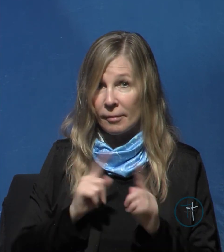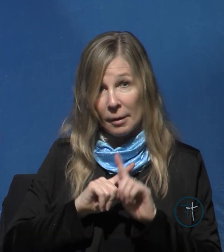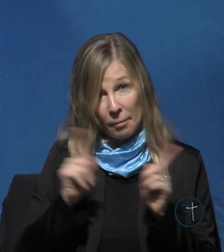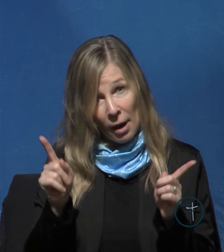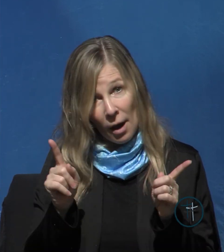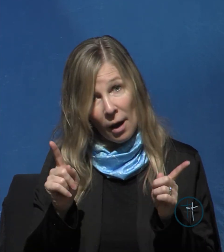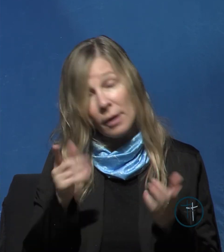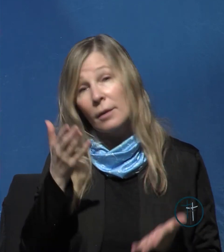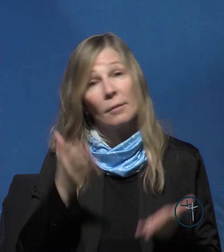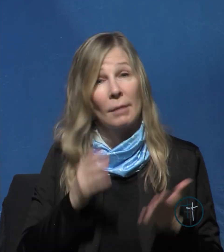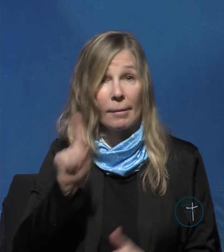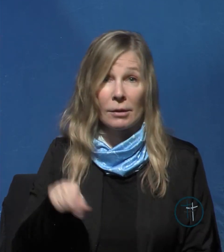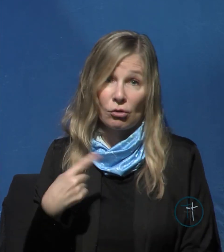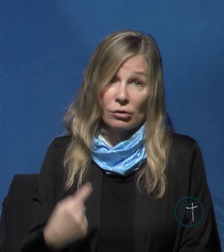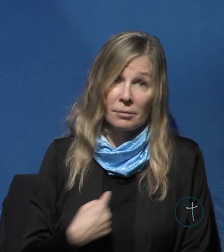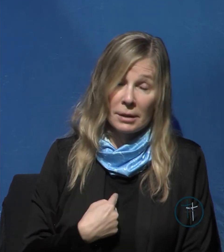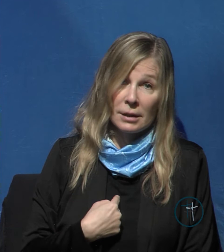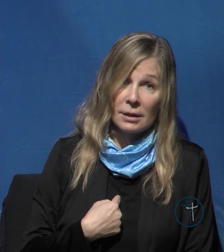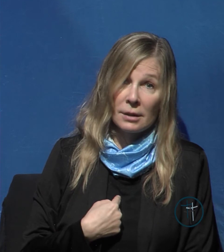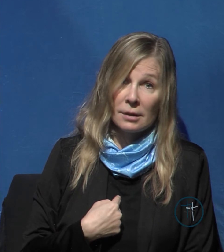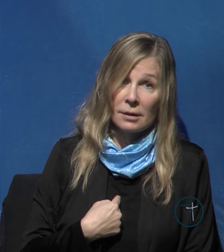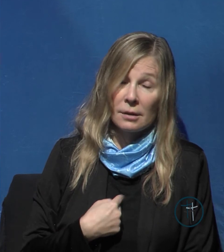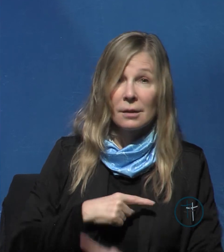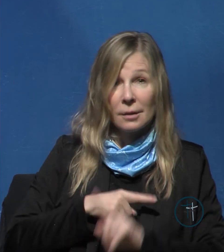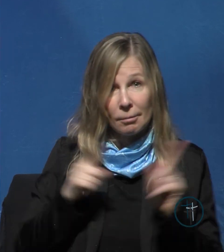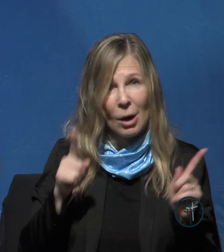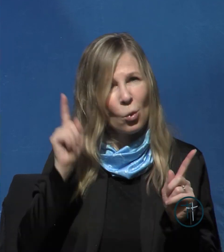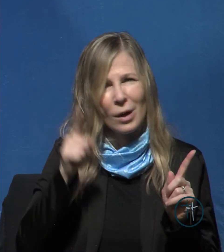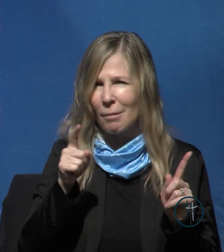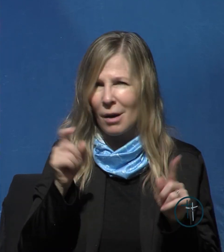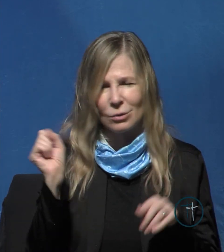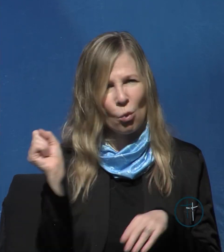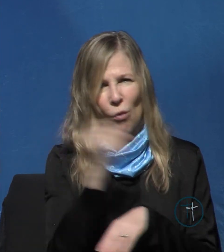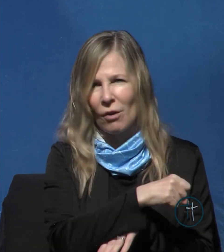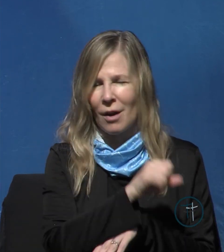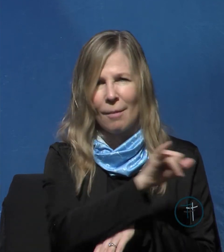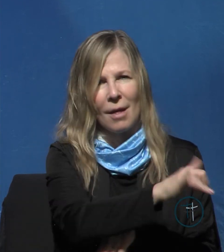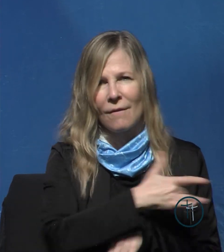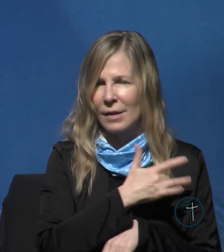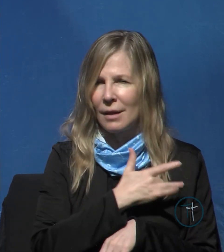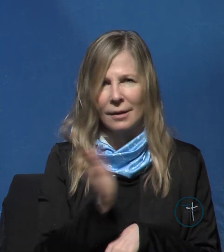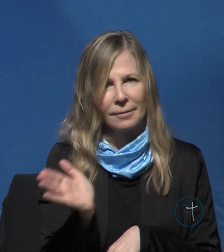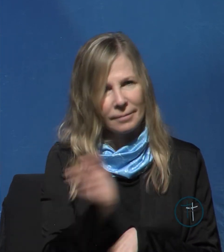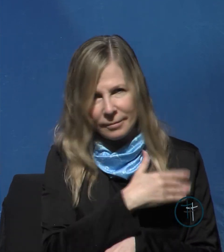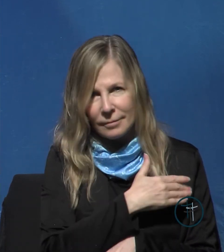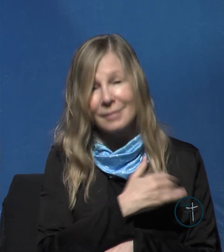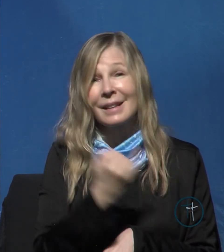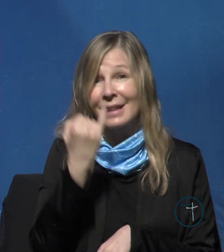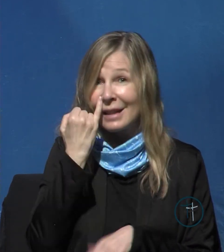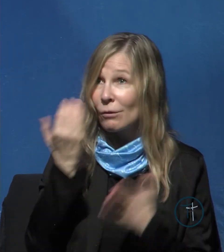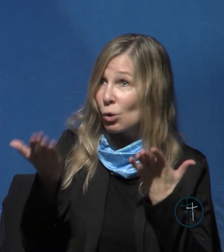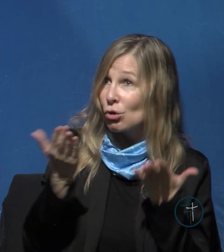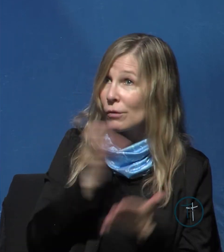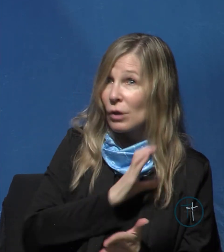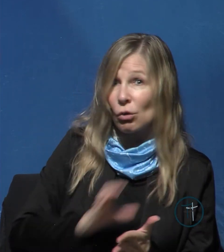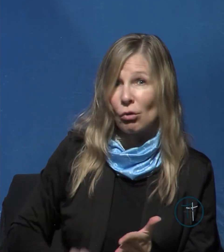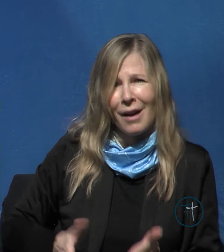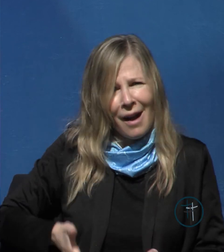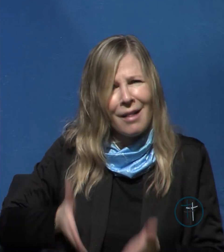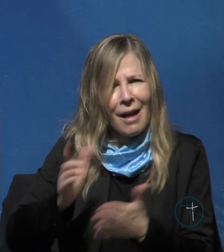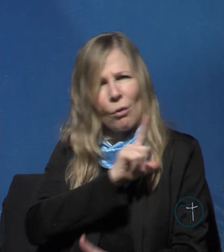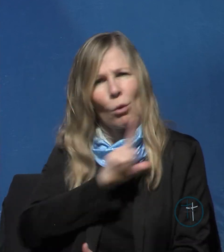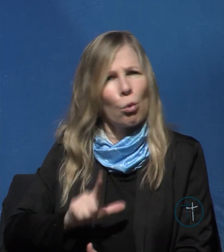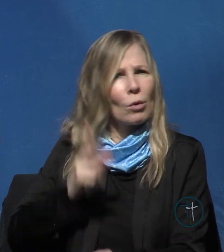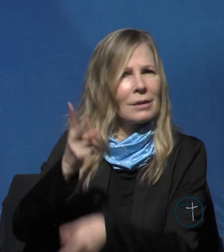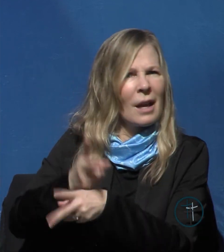Or perhaps it's just me. We have to overcome that. And if we're serving Christ, we'll let the Lord deal